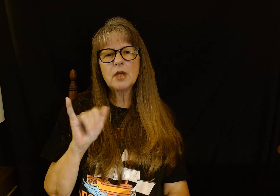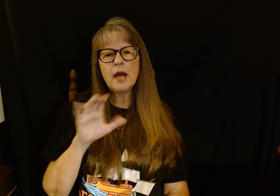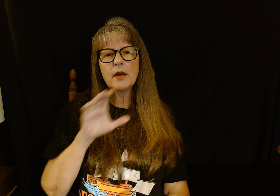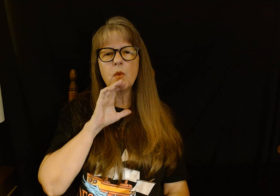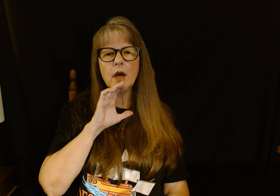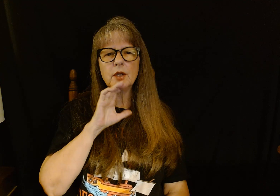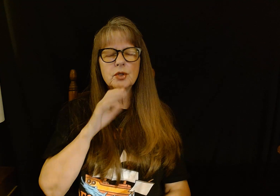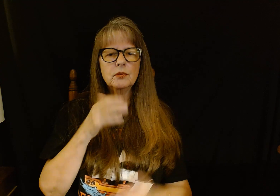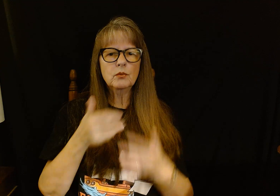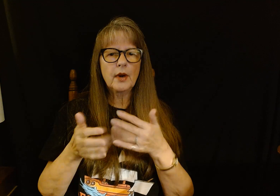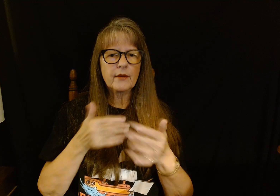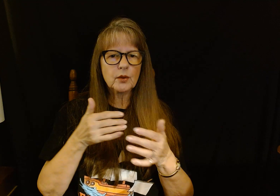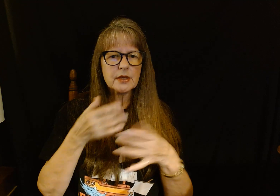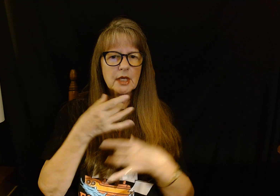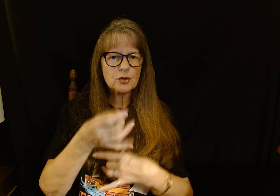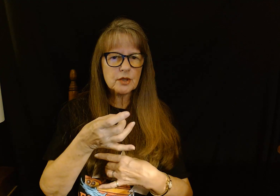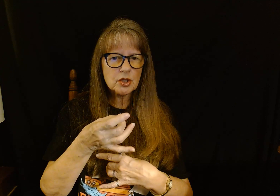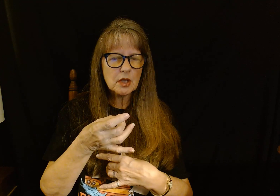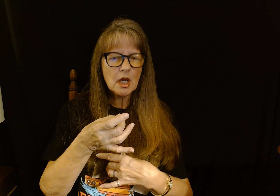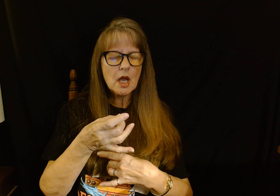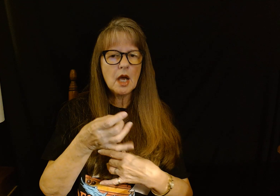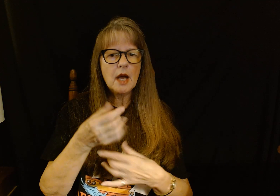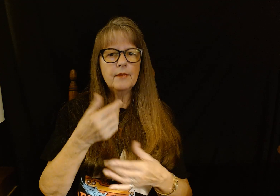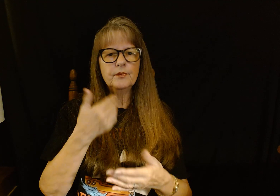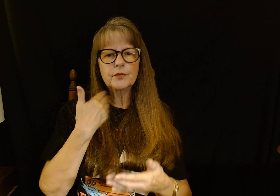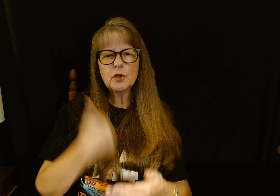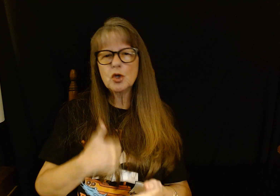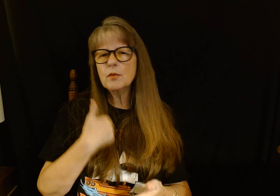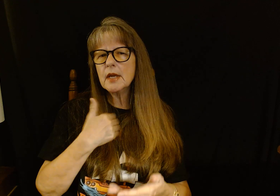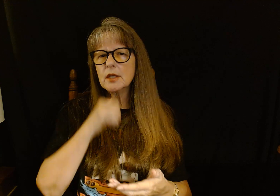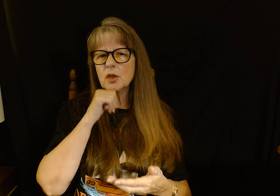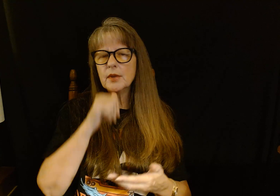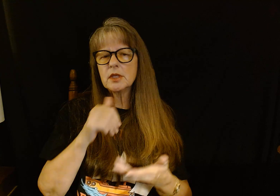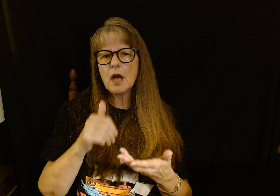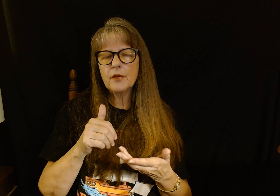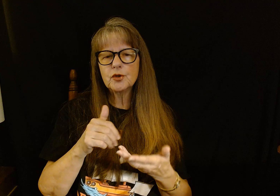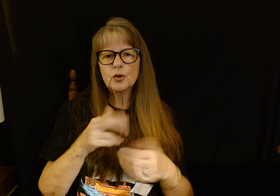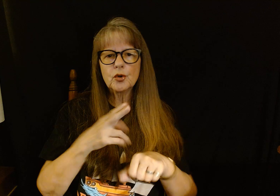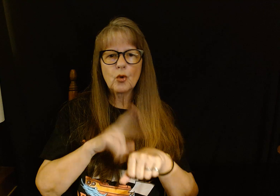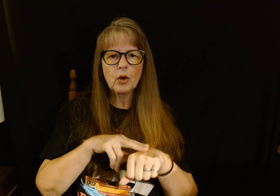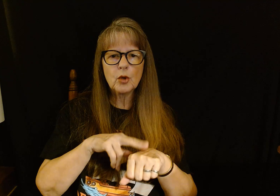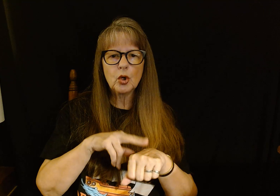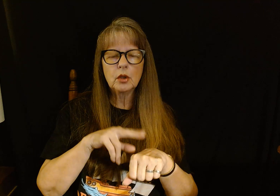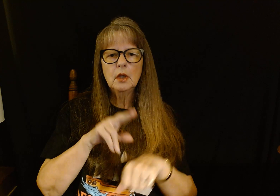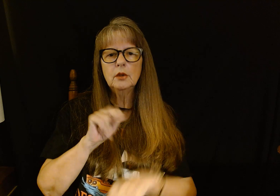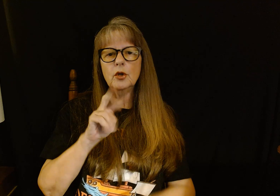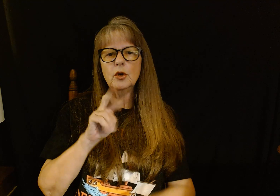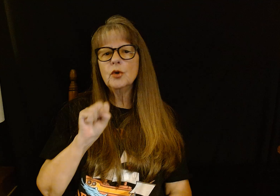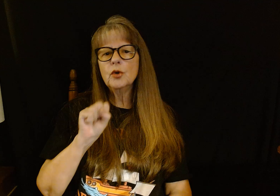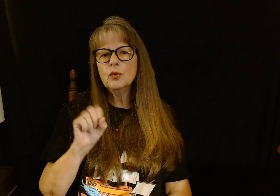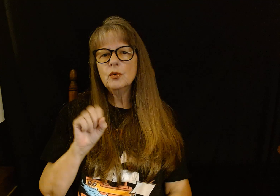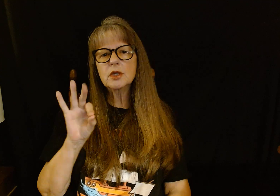of watch whatever is interest to me. And so it's not your normal, news